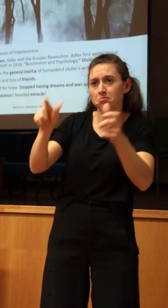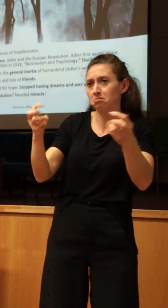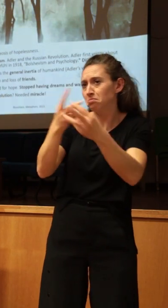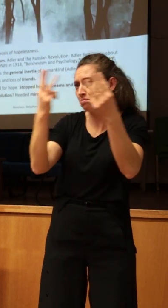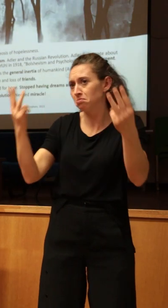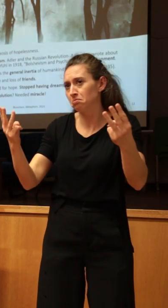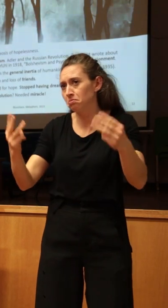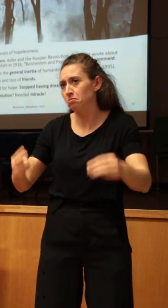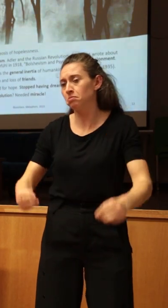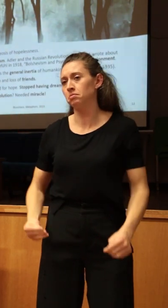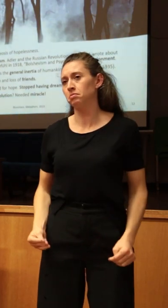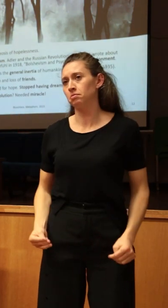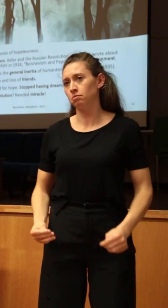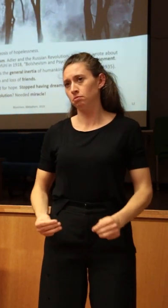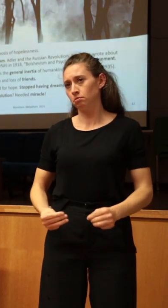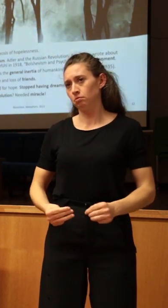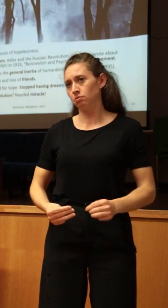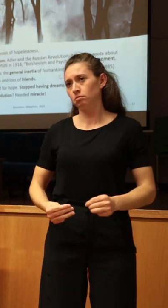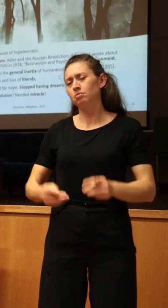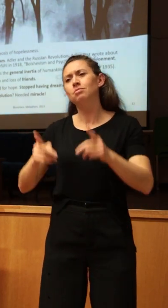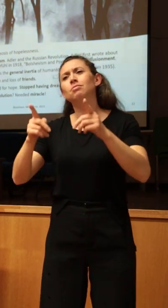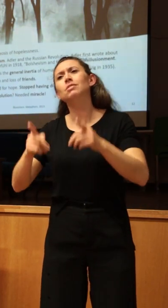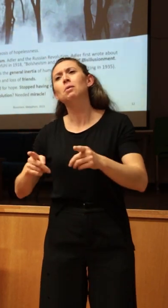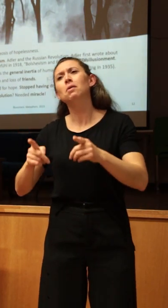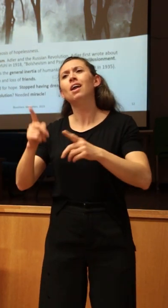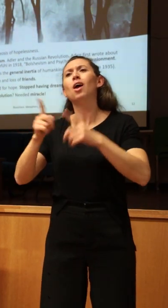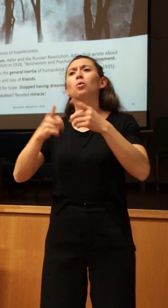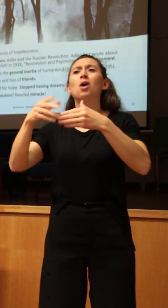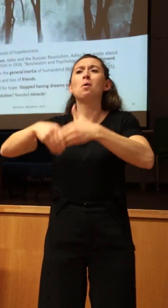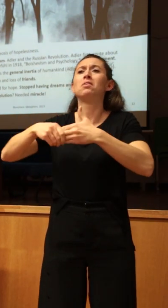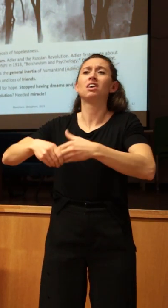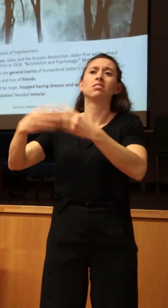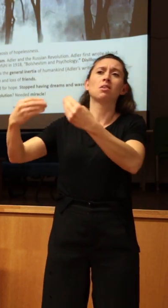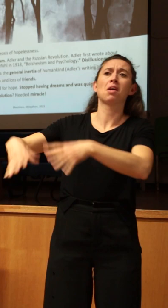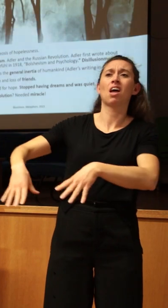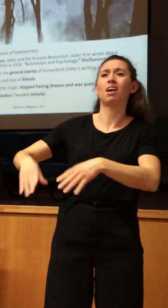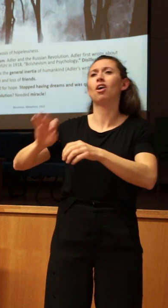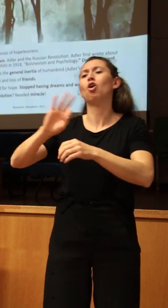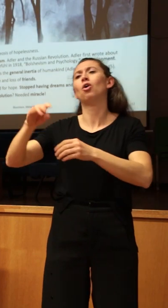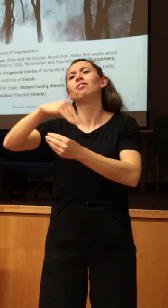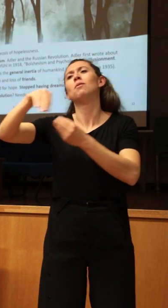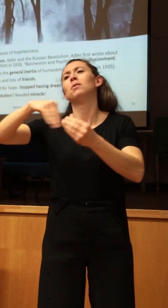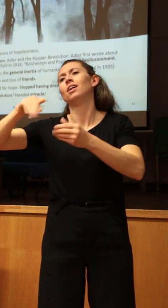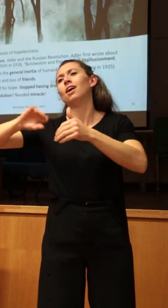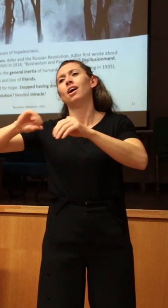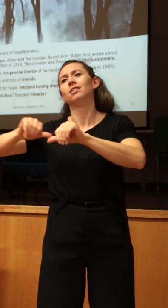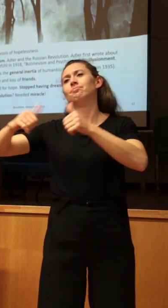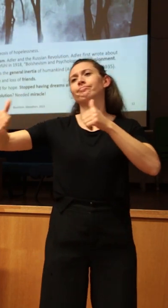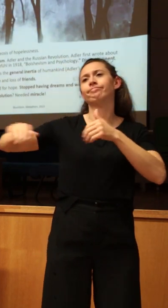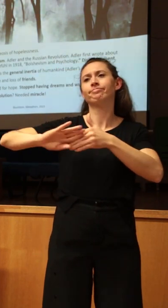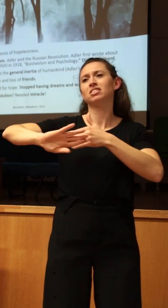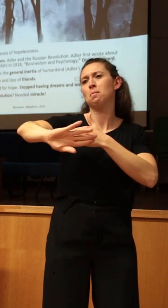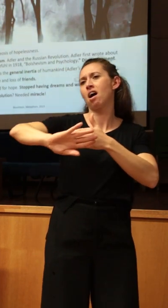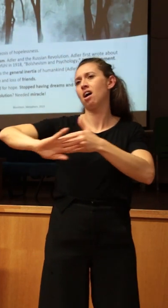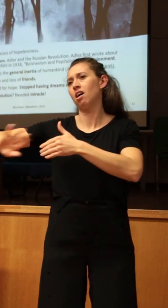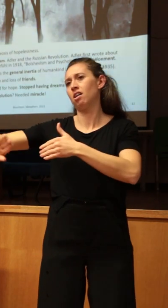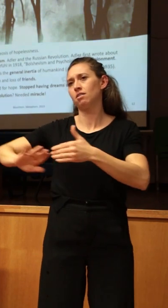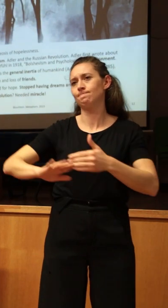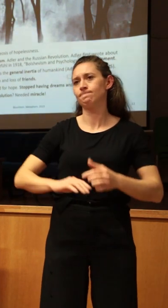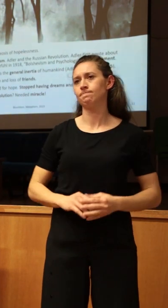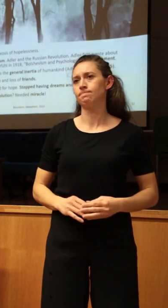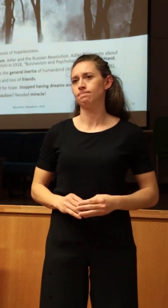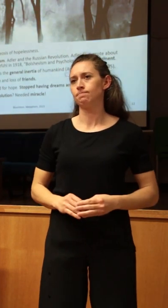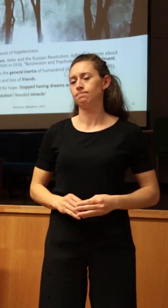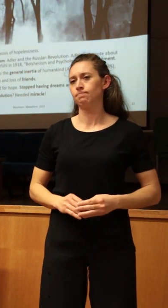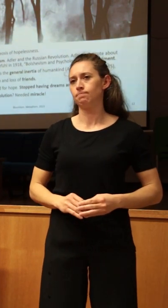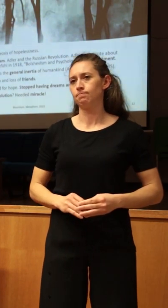family disruption and loss of friends. Había también pérdida de amigos y disrupción familiar. At that time, right after the World War